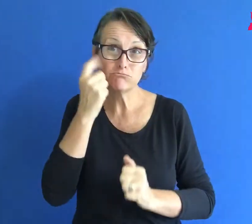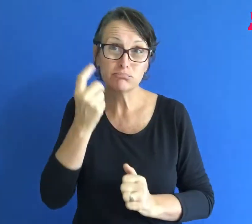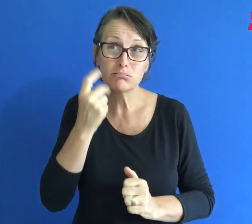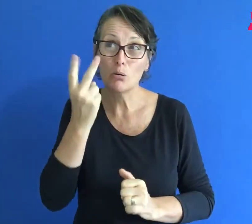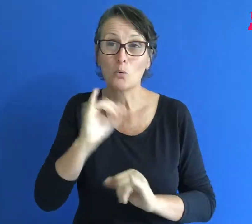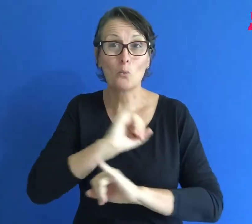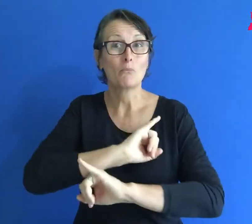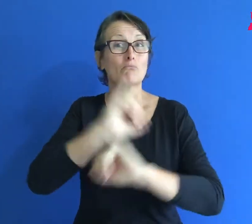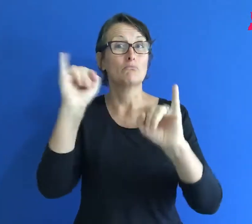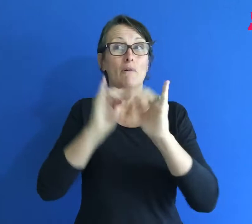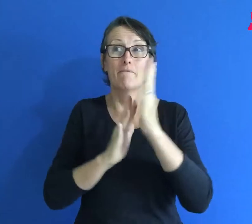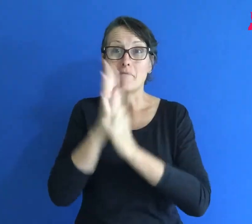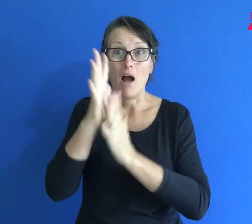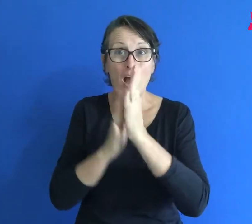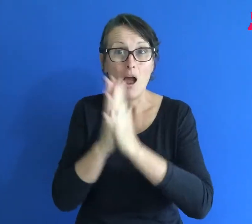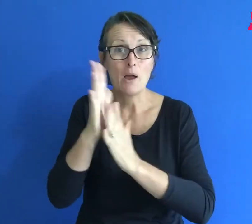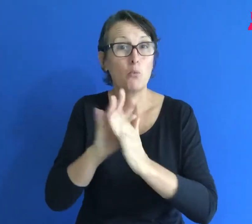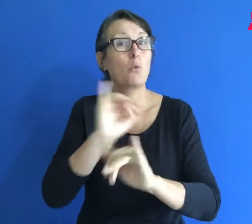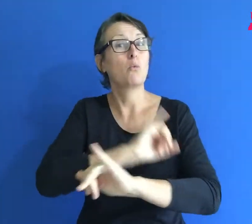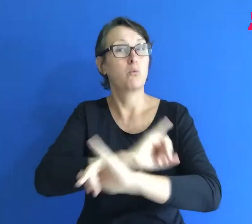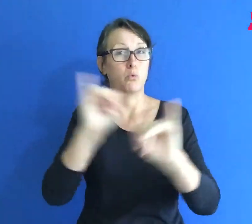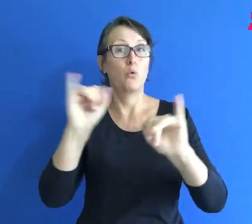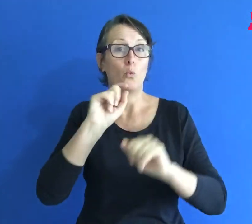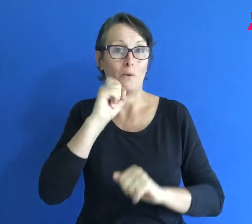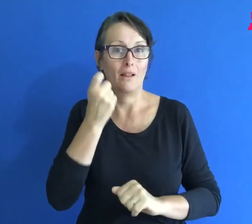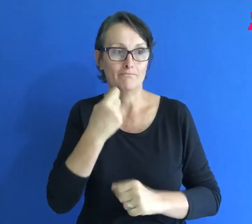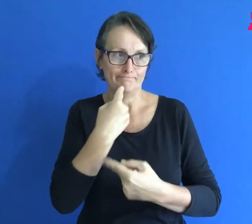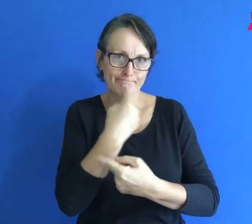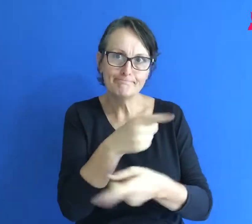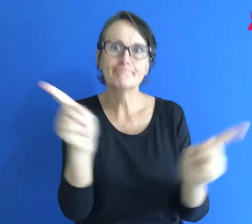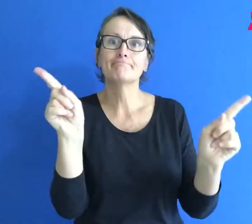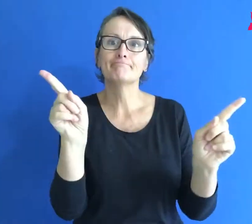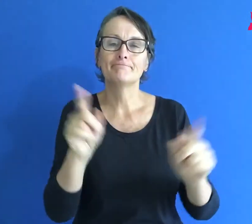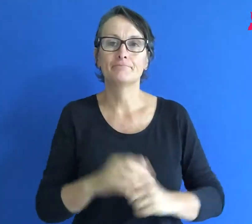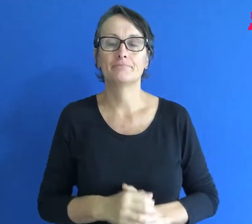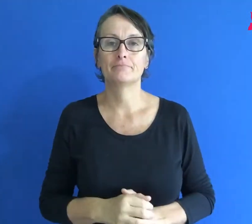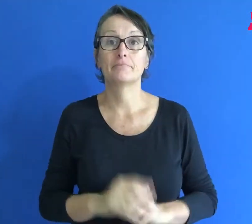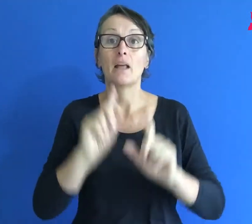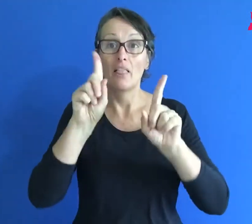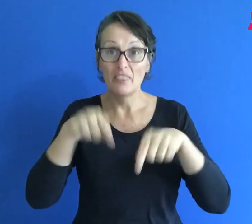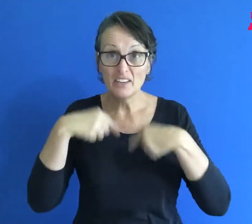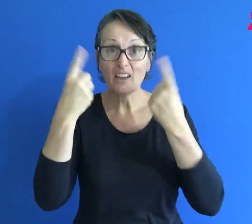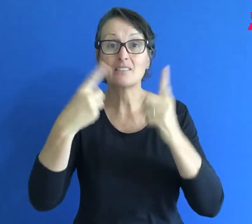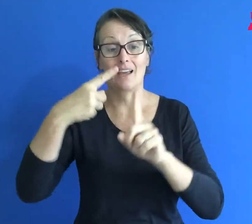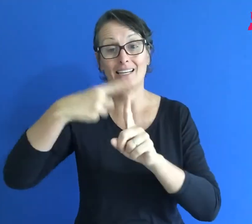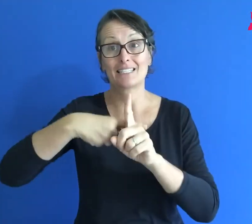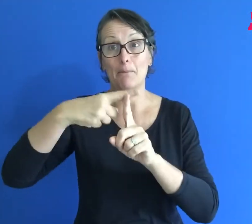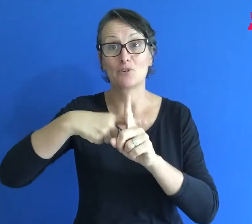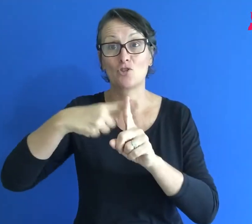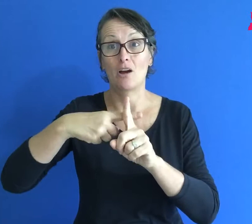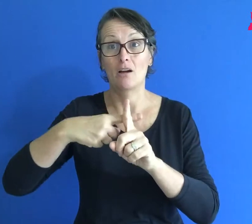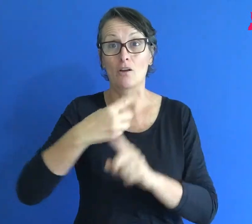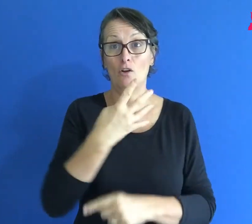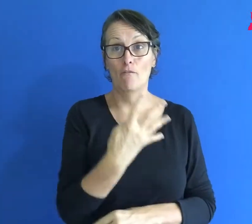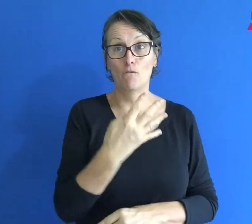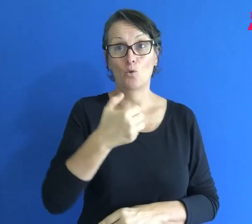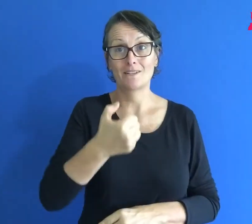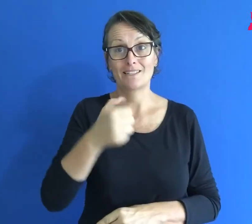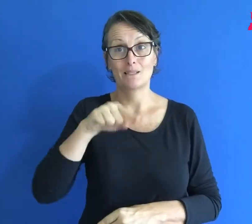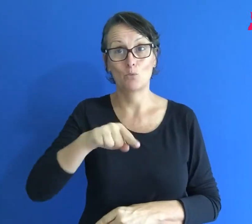worst day in the history of the state. The following day, the temperature peaked at 46.6 in Melbourne, with